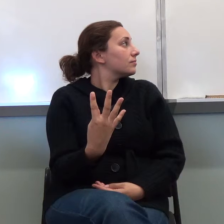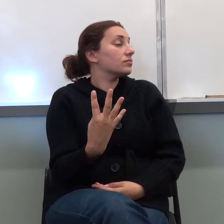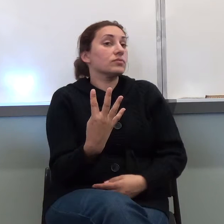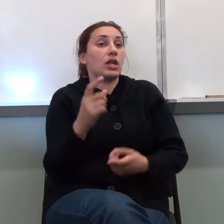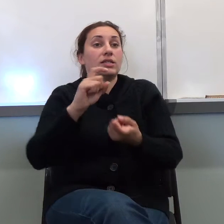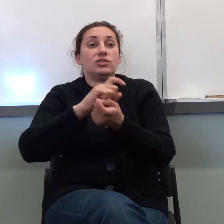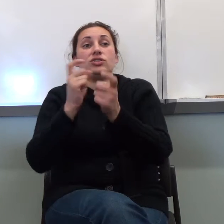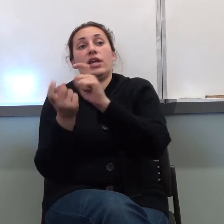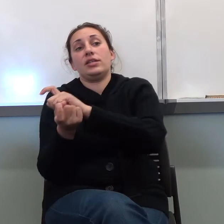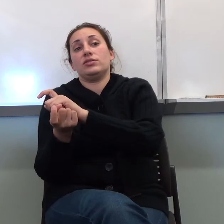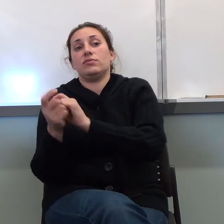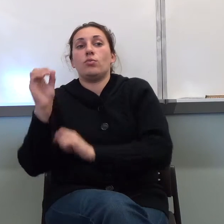percent.